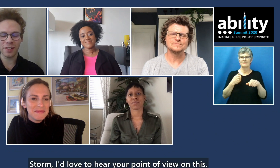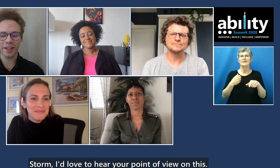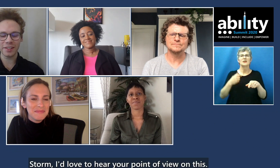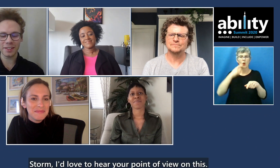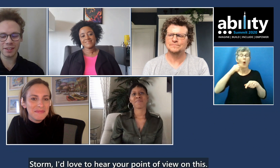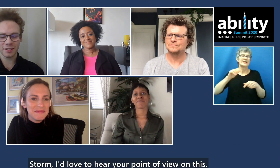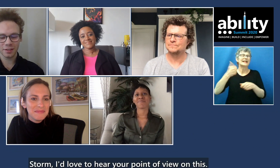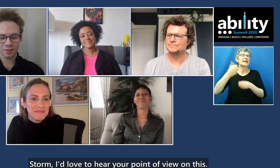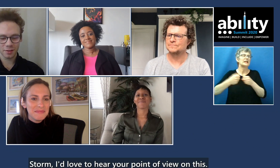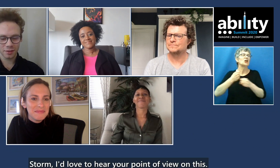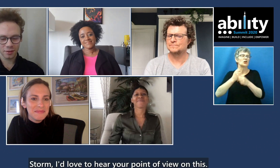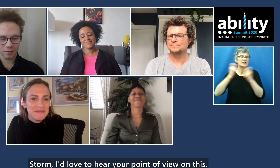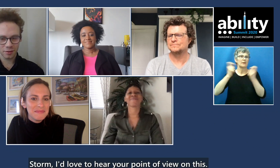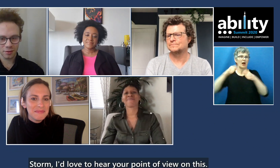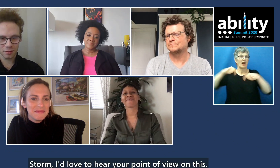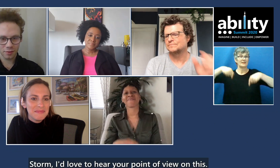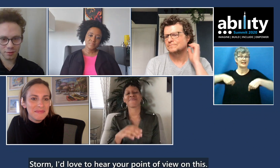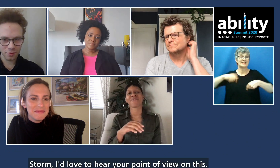of view on this.